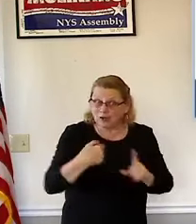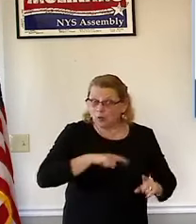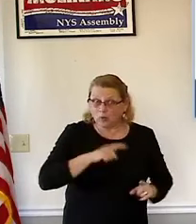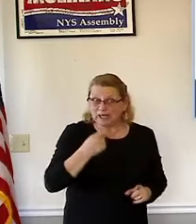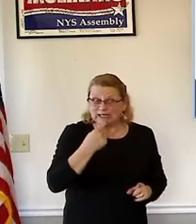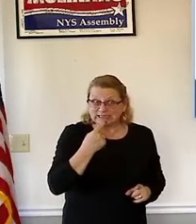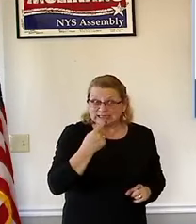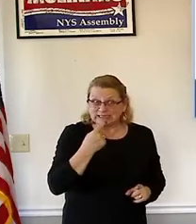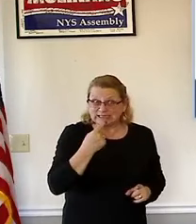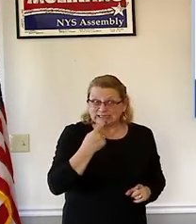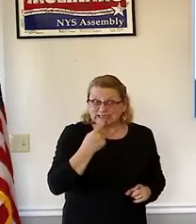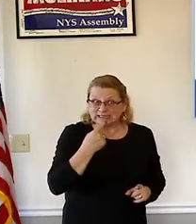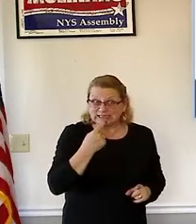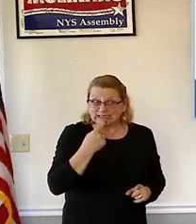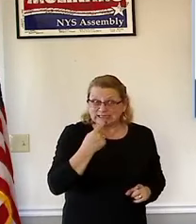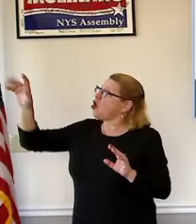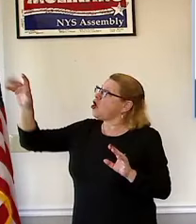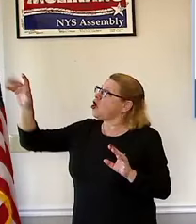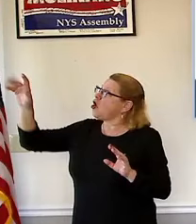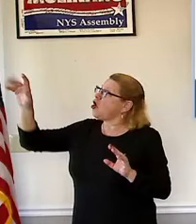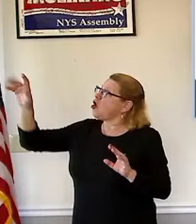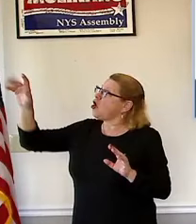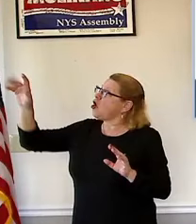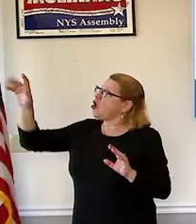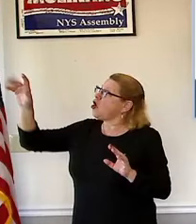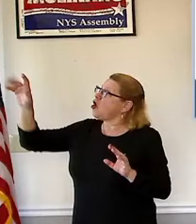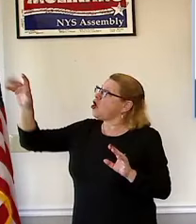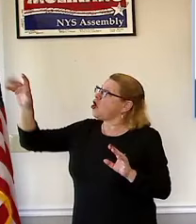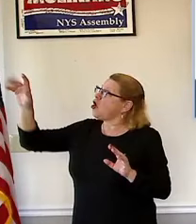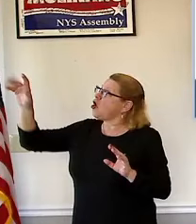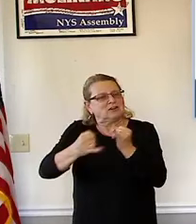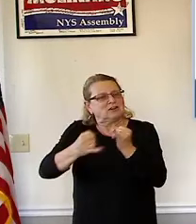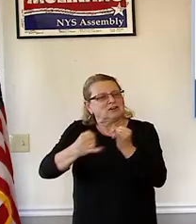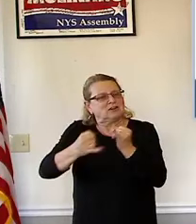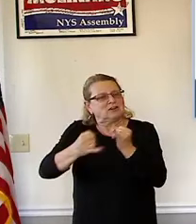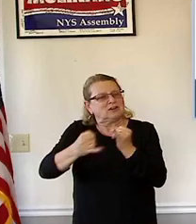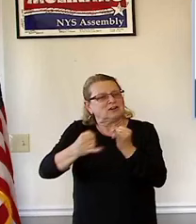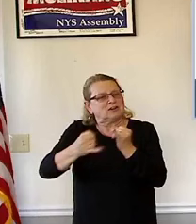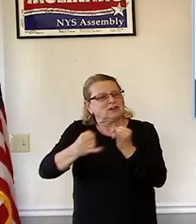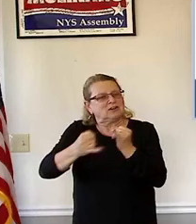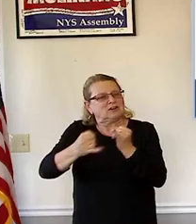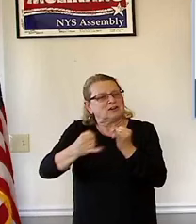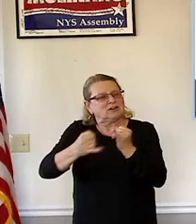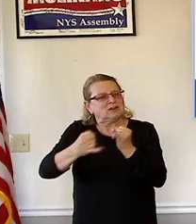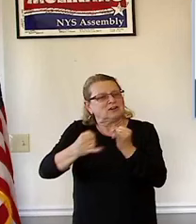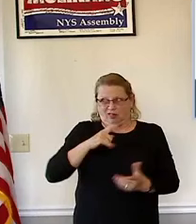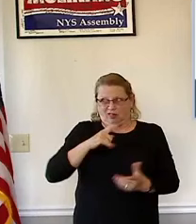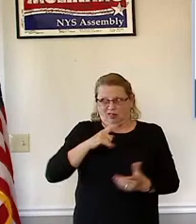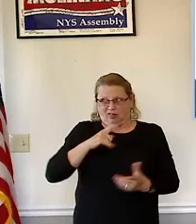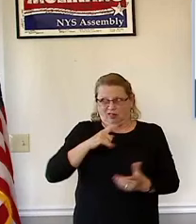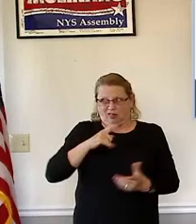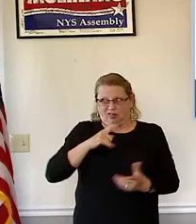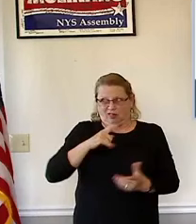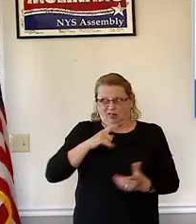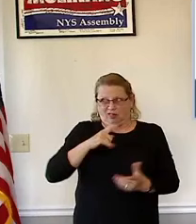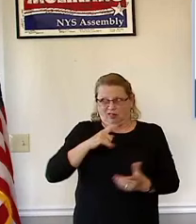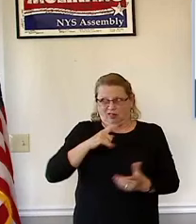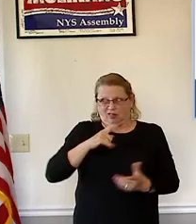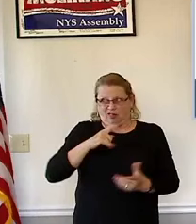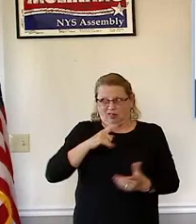certain businesses like this open. We said at the end of the transition cycle, these kind of businesses should open. And the fact that the goalposts have been moved